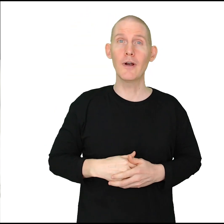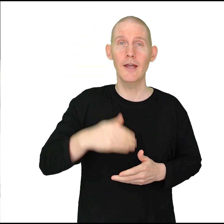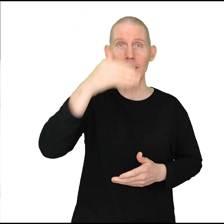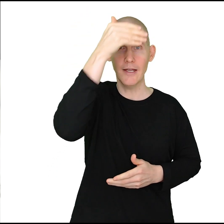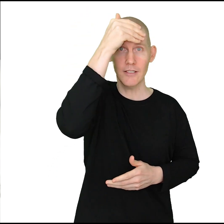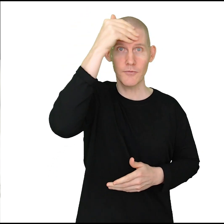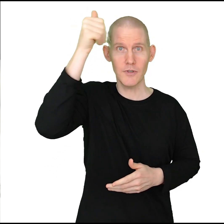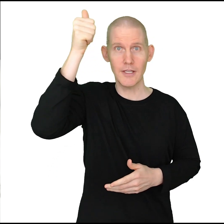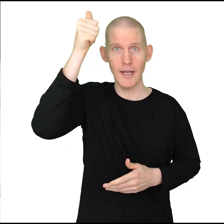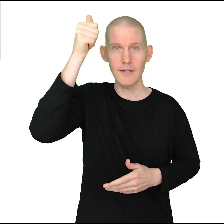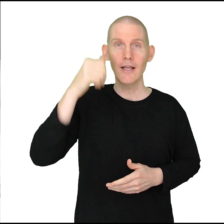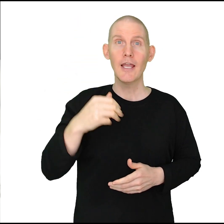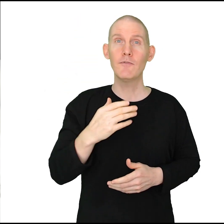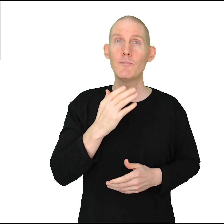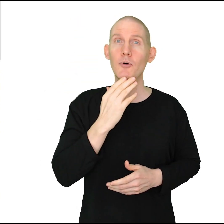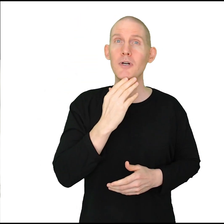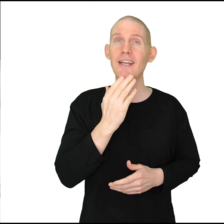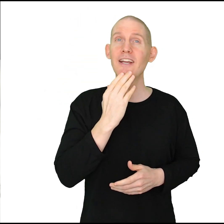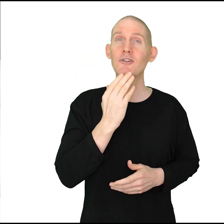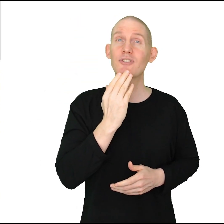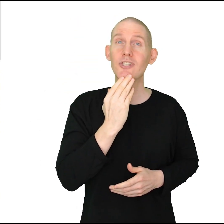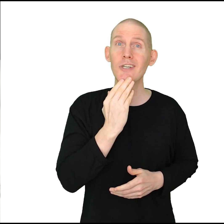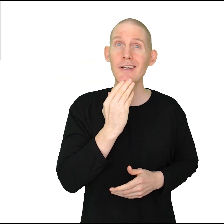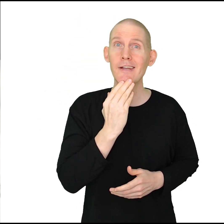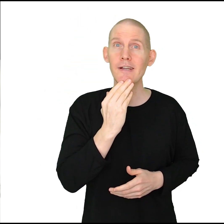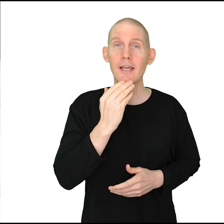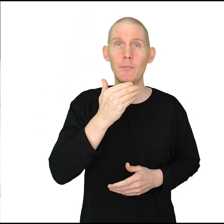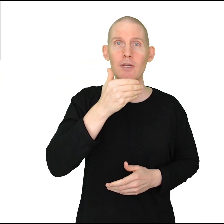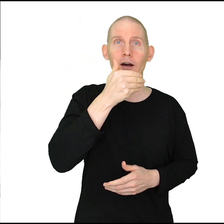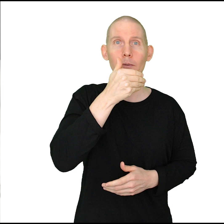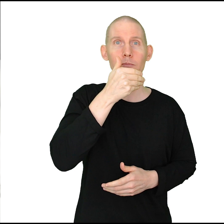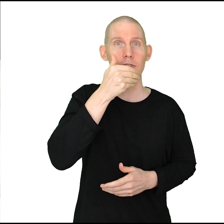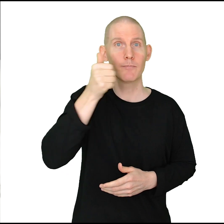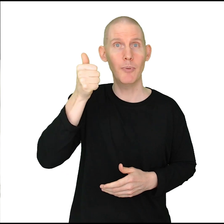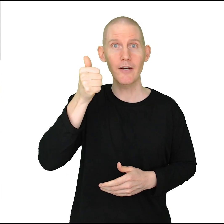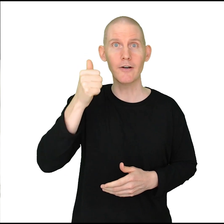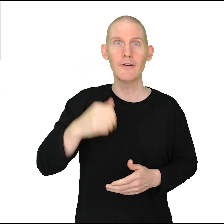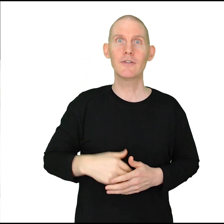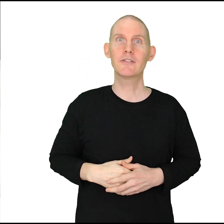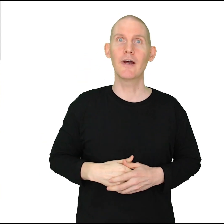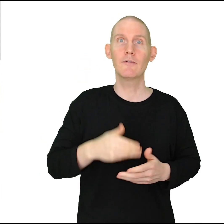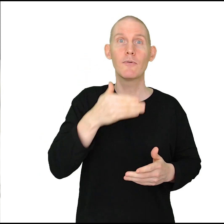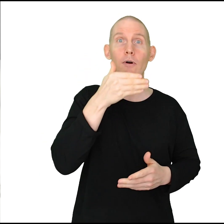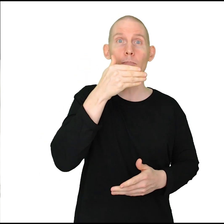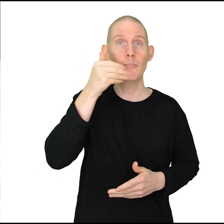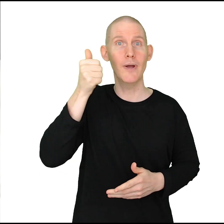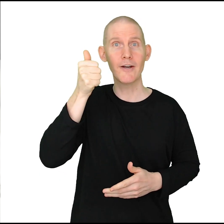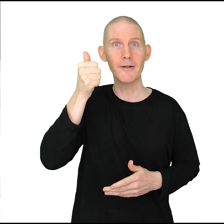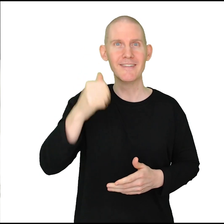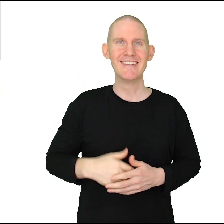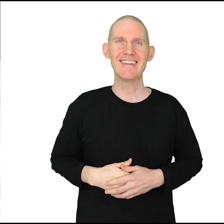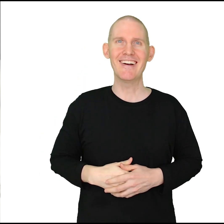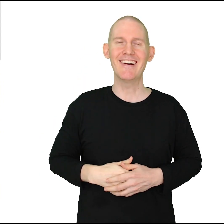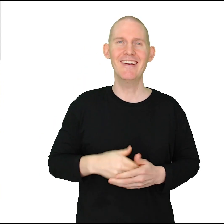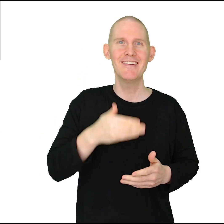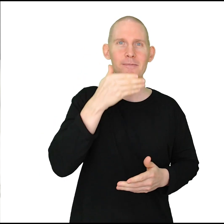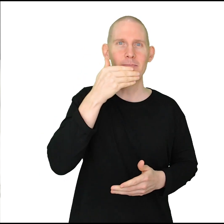that is forget. If you put it at your chin, it becomes better, the sign for better. All right,